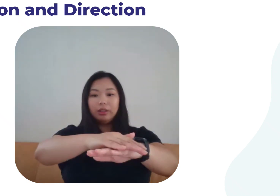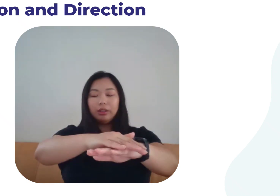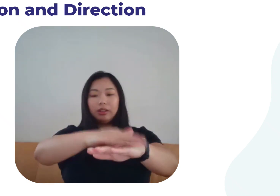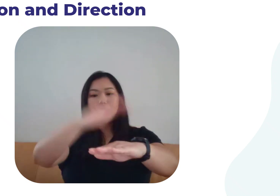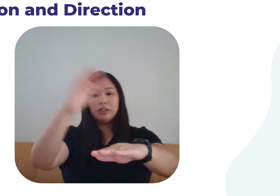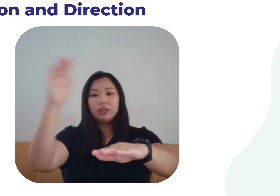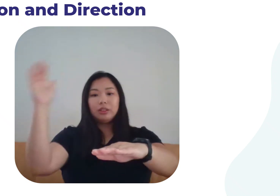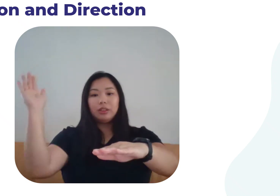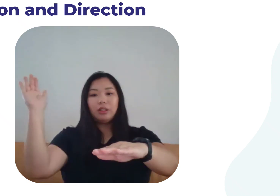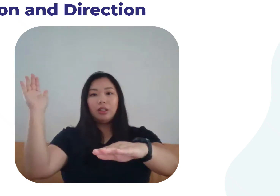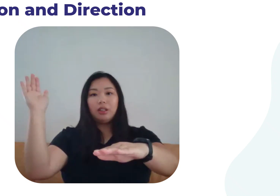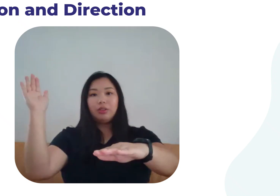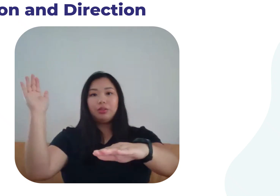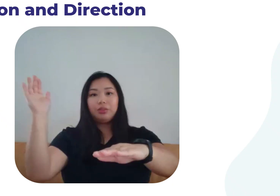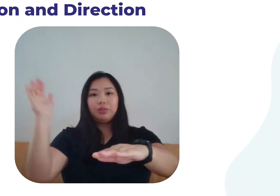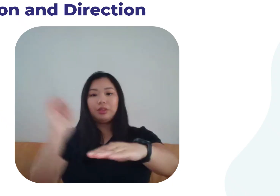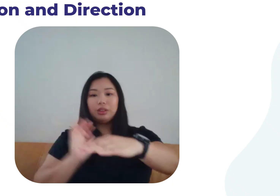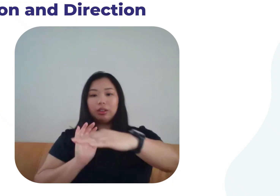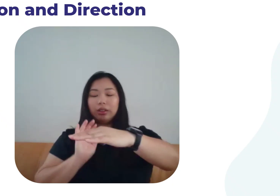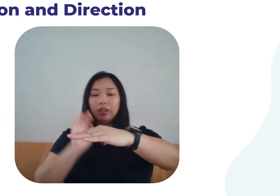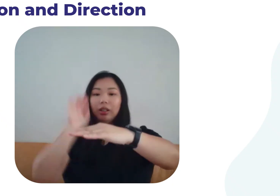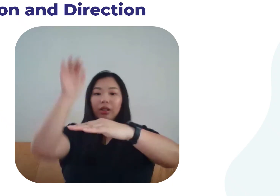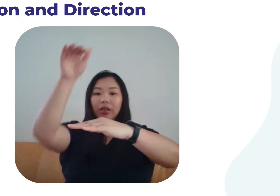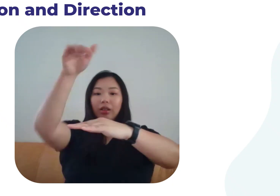on, off,